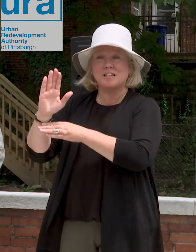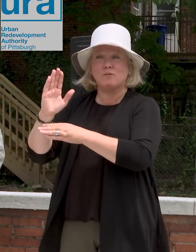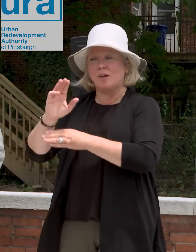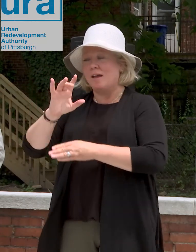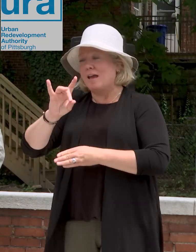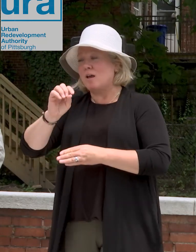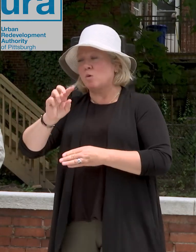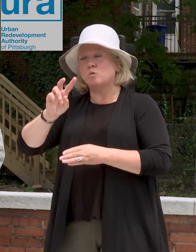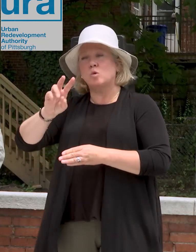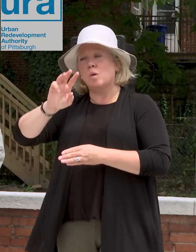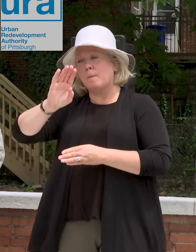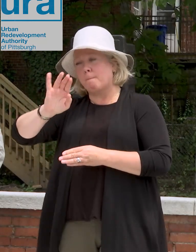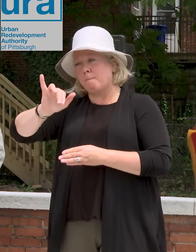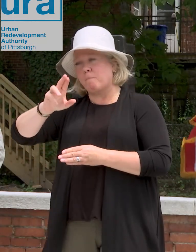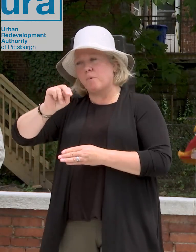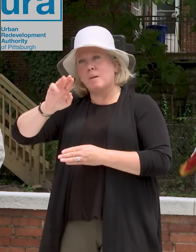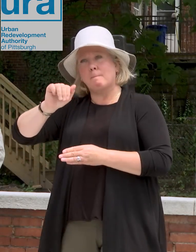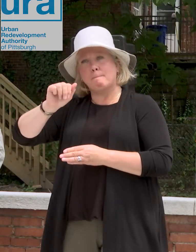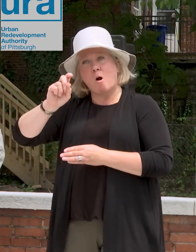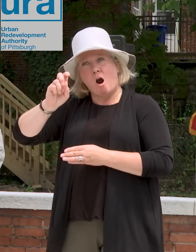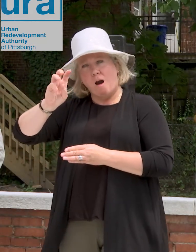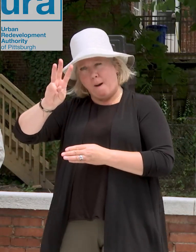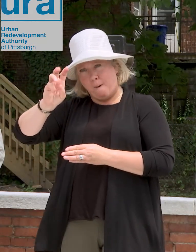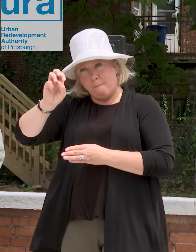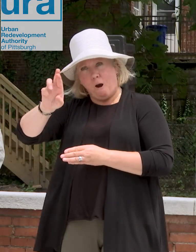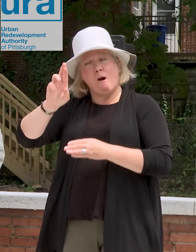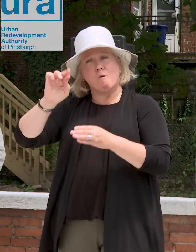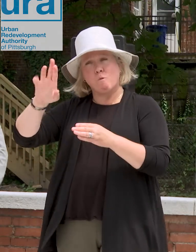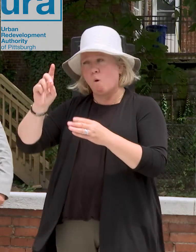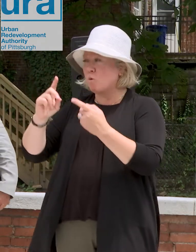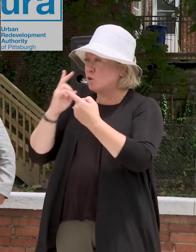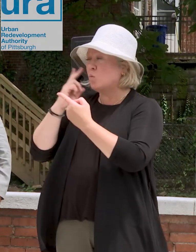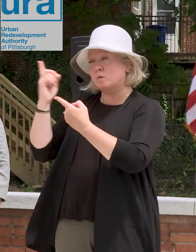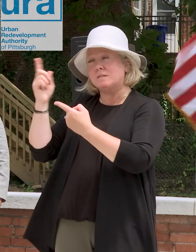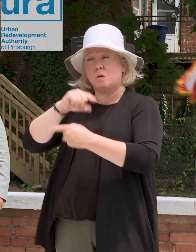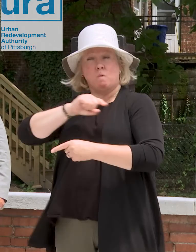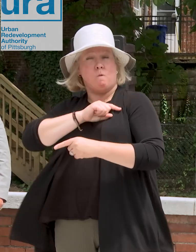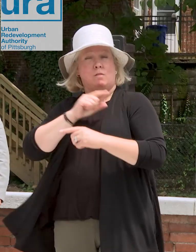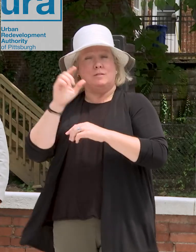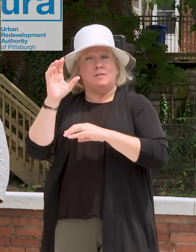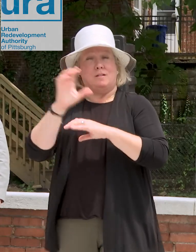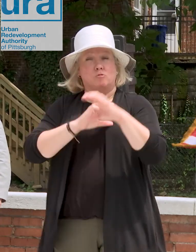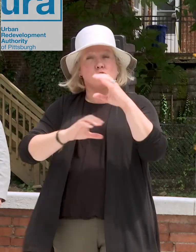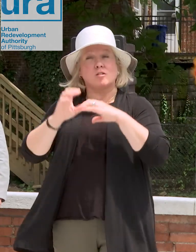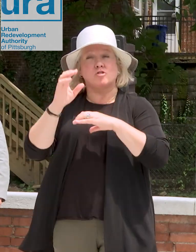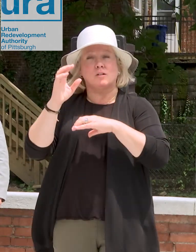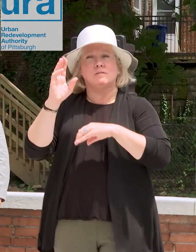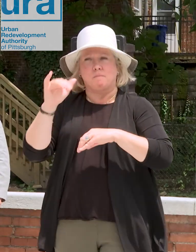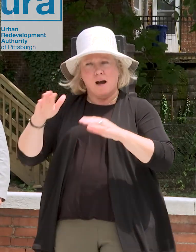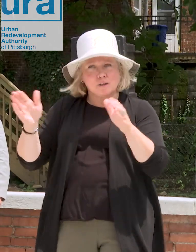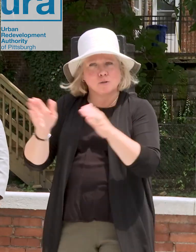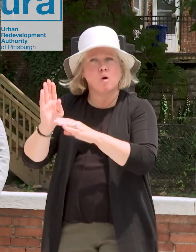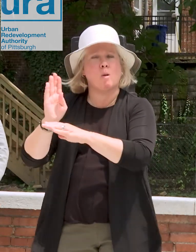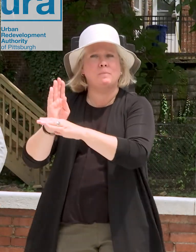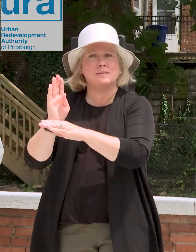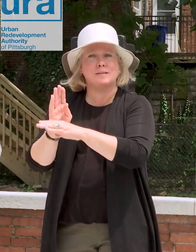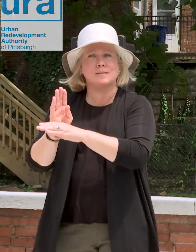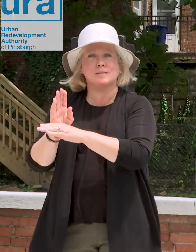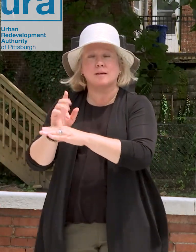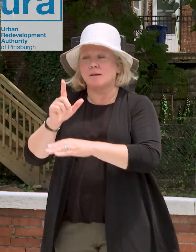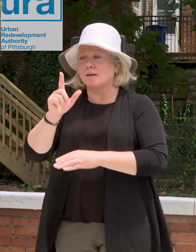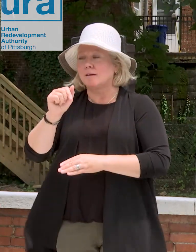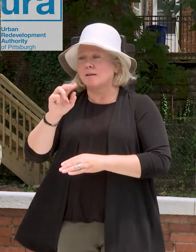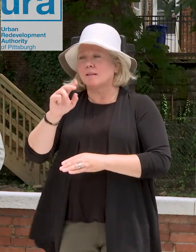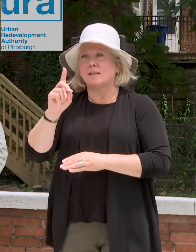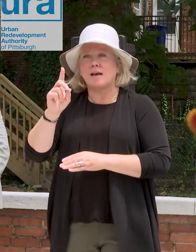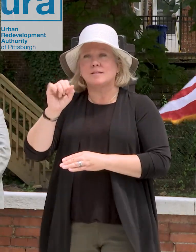Road, you'll see quality construction, which is done by a small company. In addition, the landscaping work that was prepared out here,